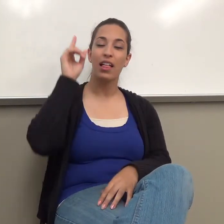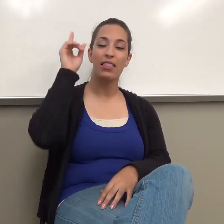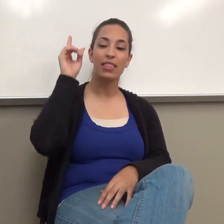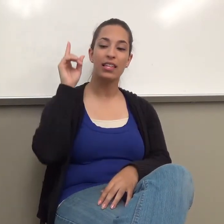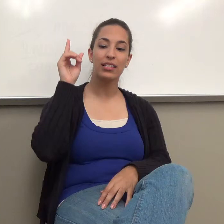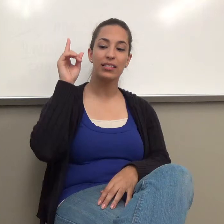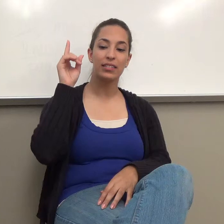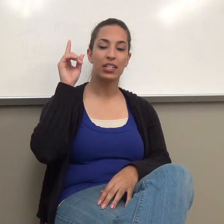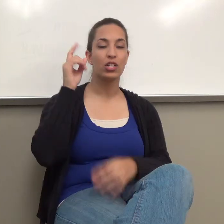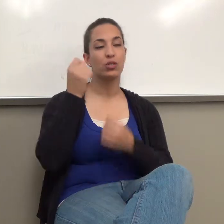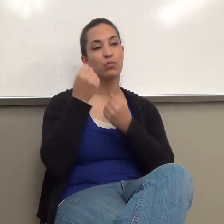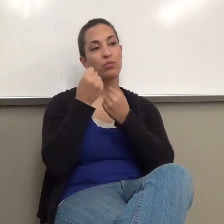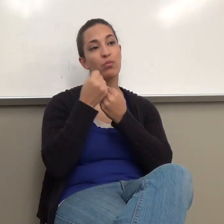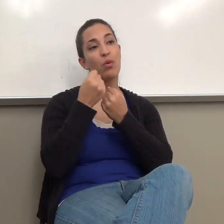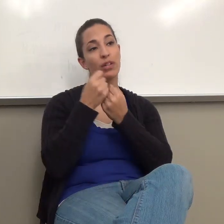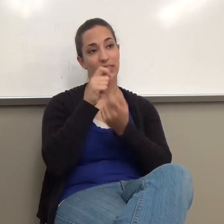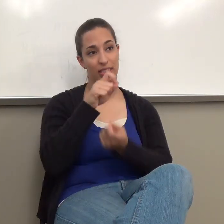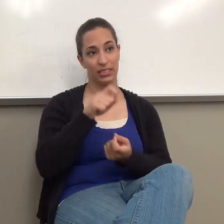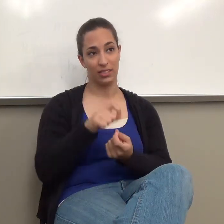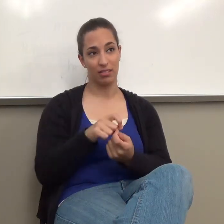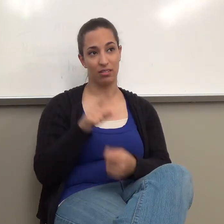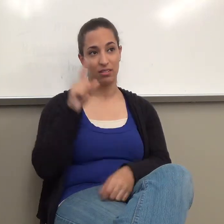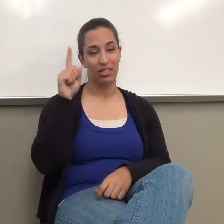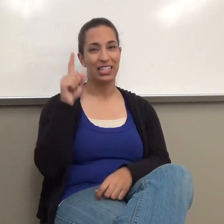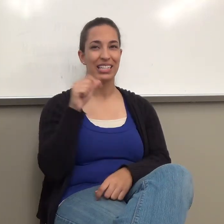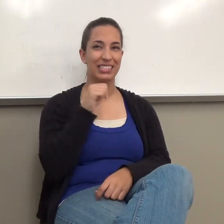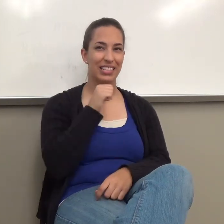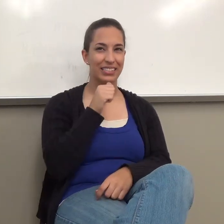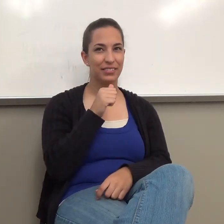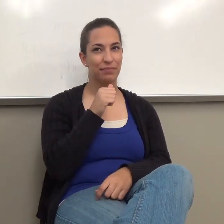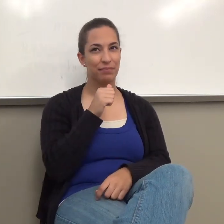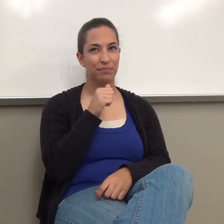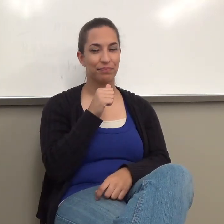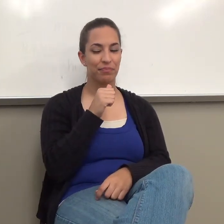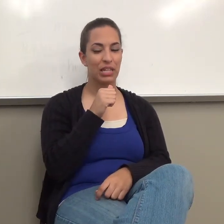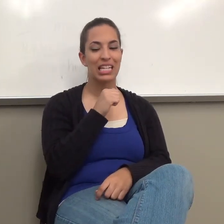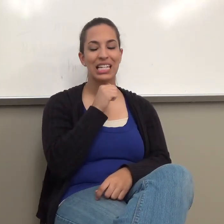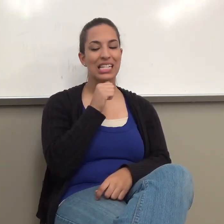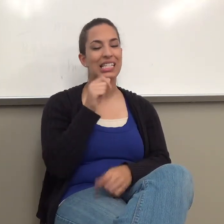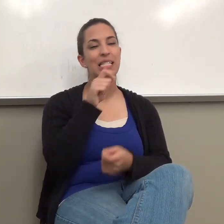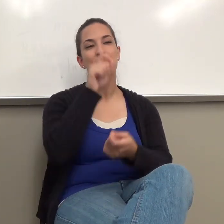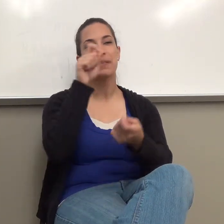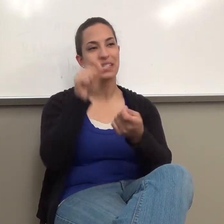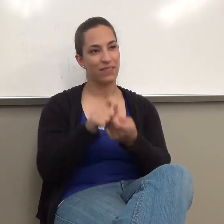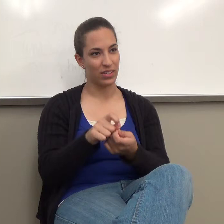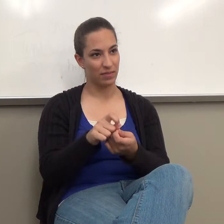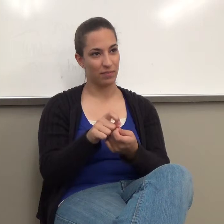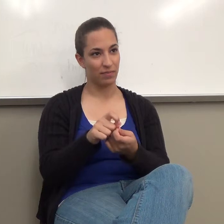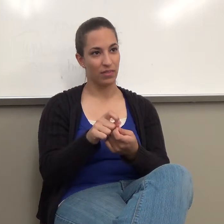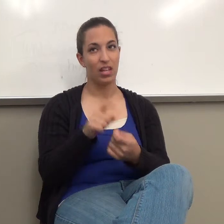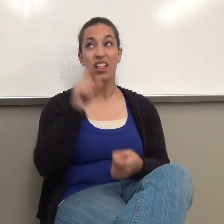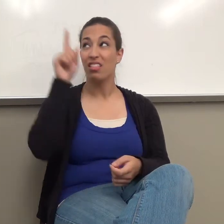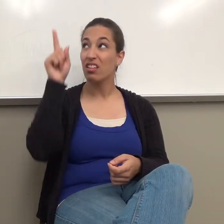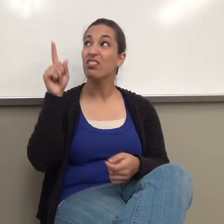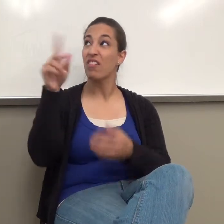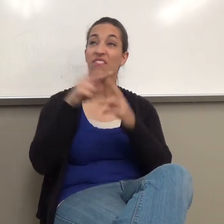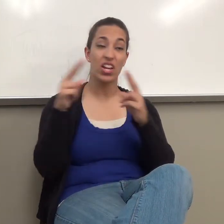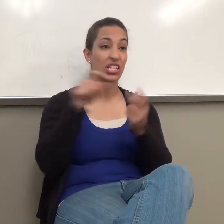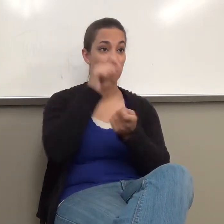supporting detail, this it isn't specific. These things are very specific. These are